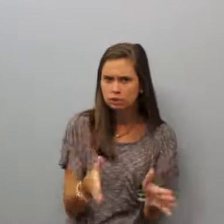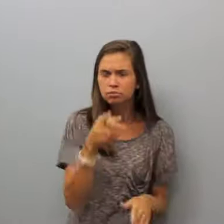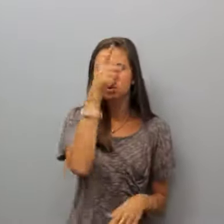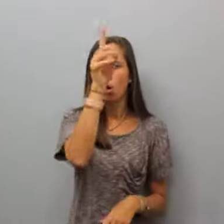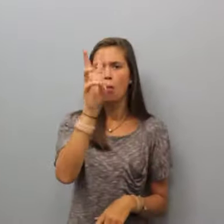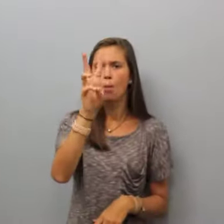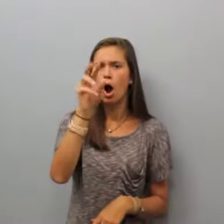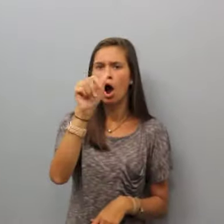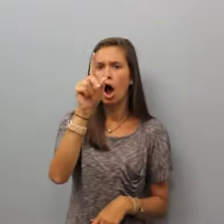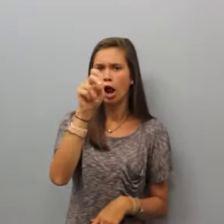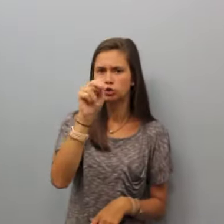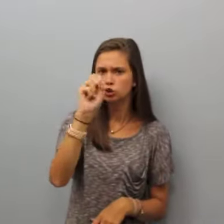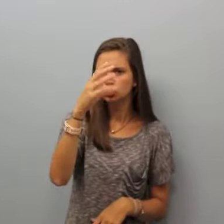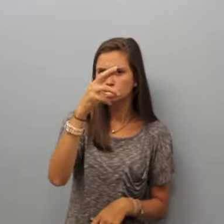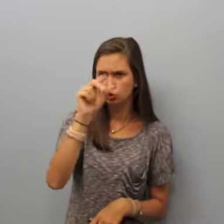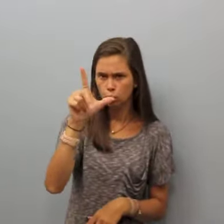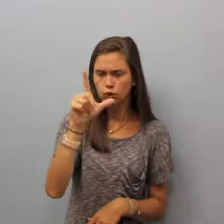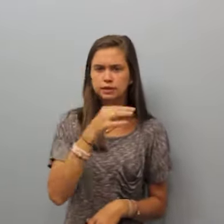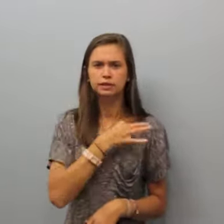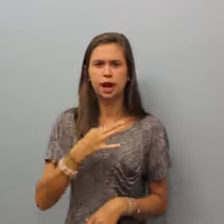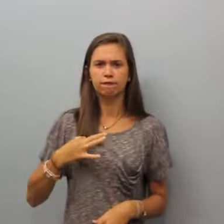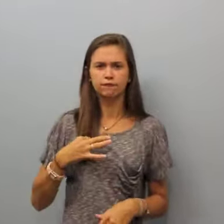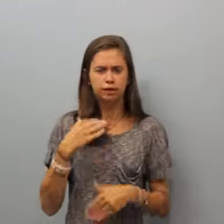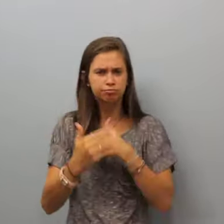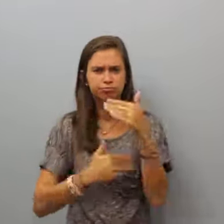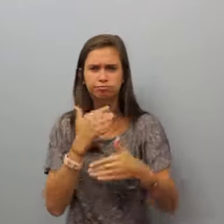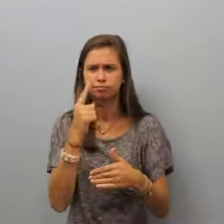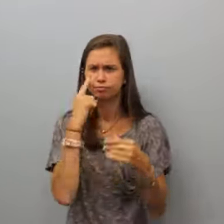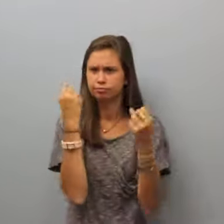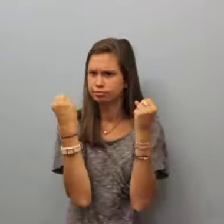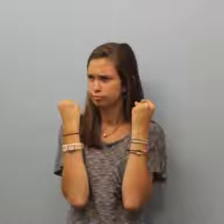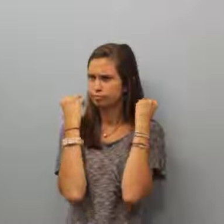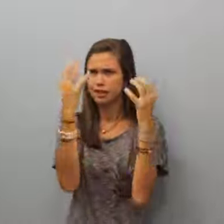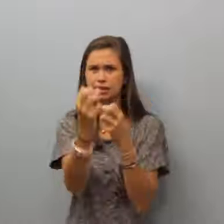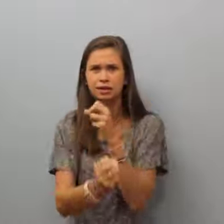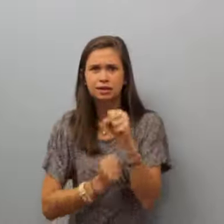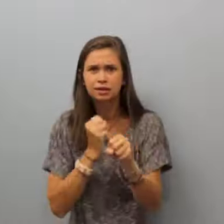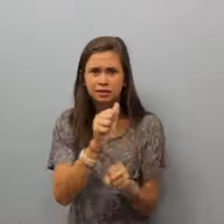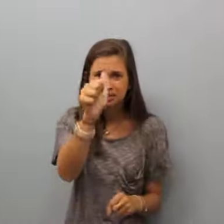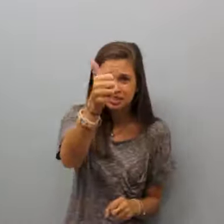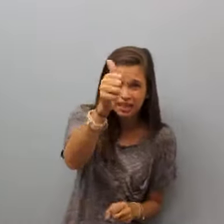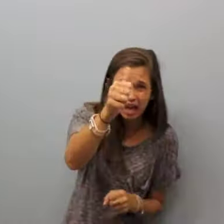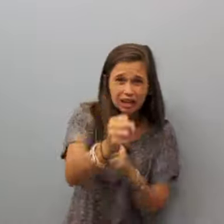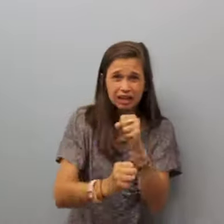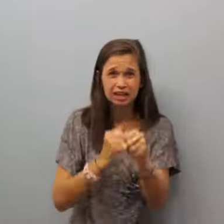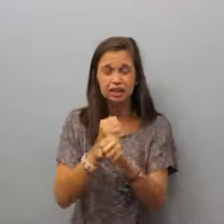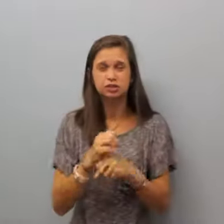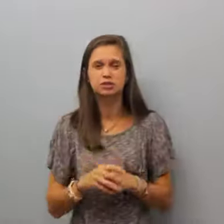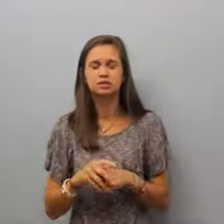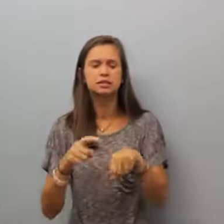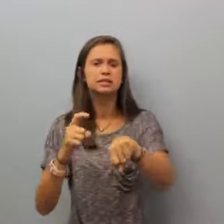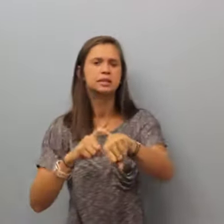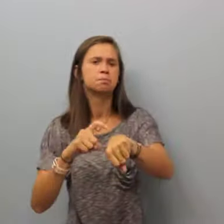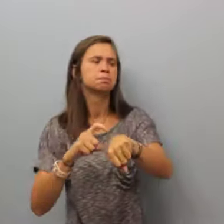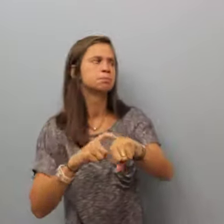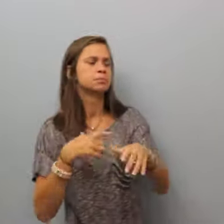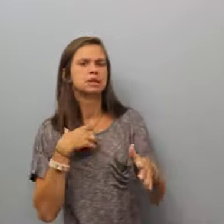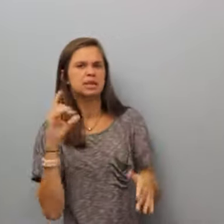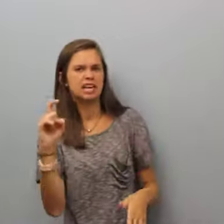a year and thought, this is good enough. So he came back to the Learning Center as an employee. Ramon worked at the Walden School